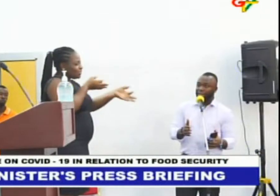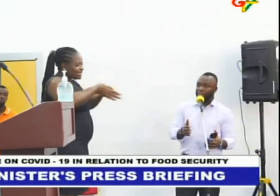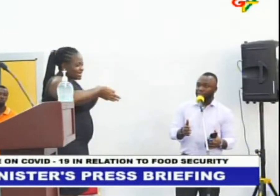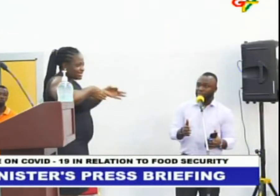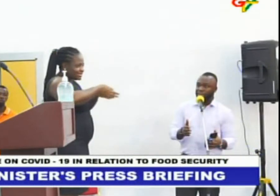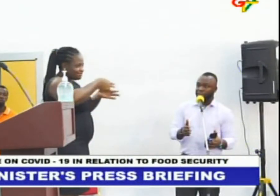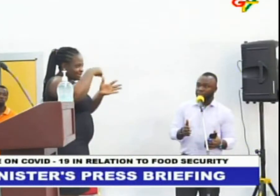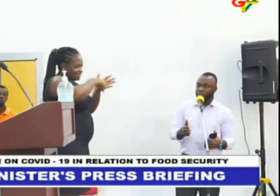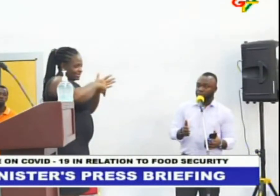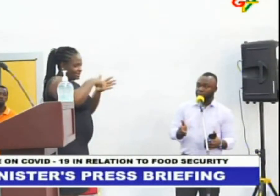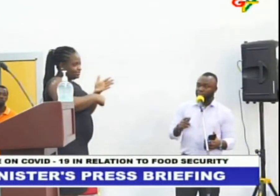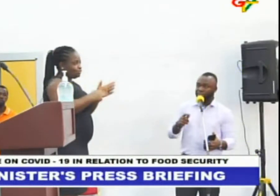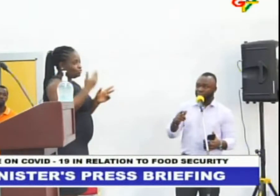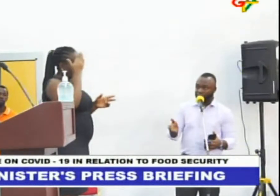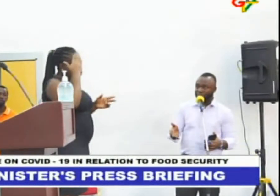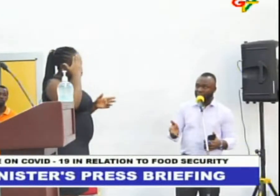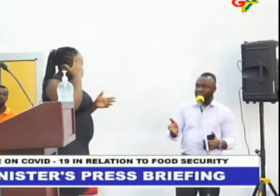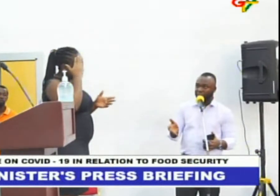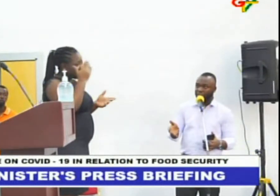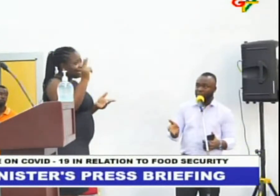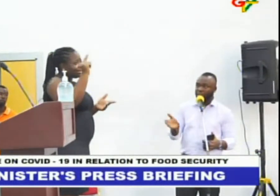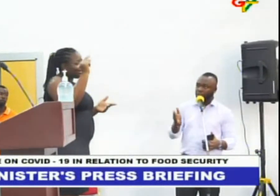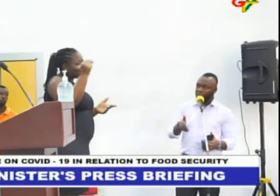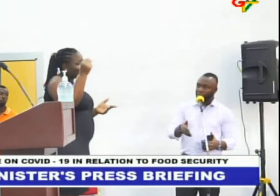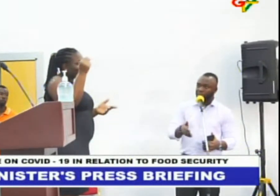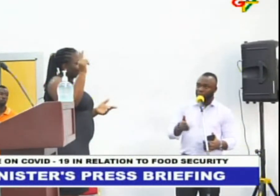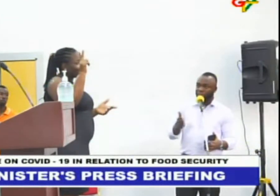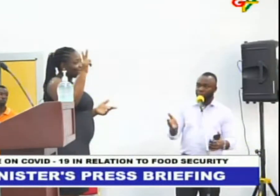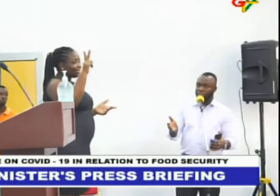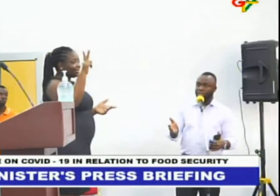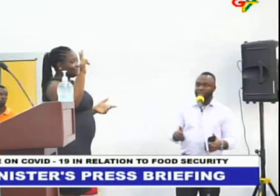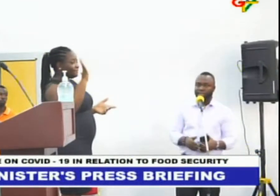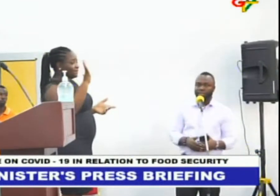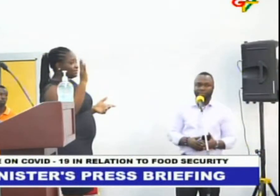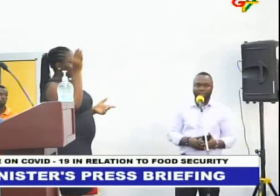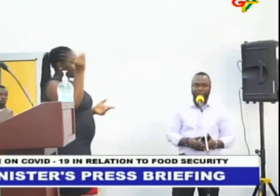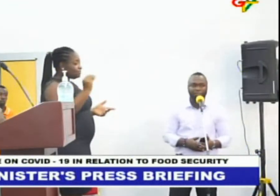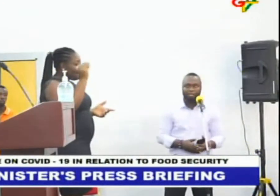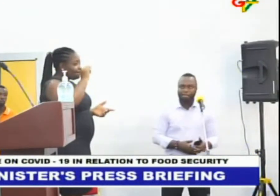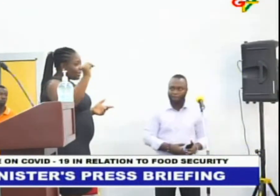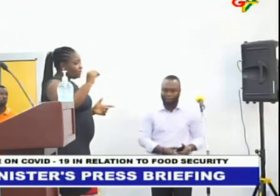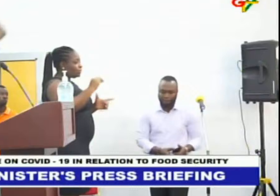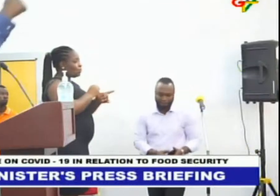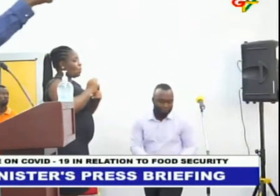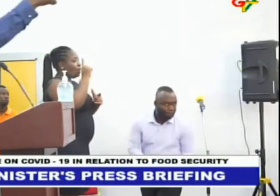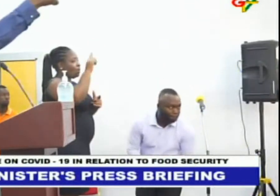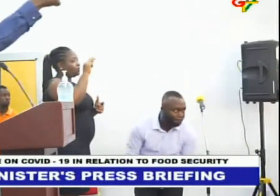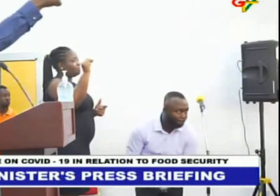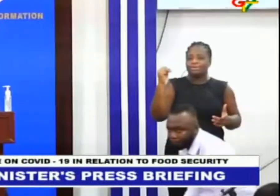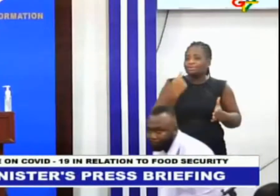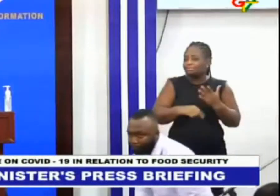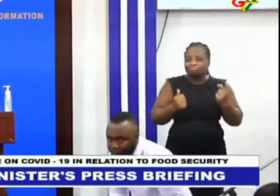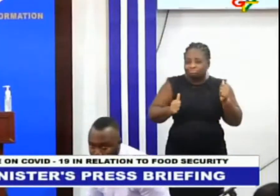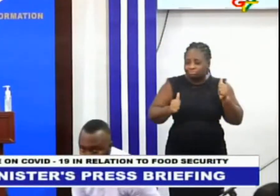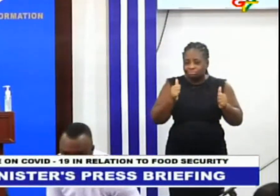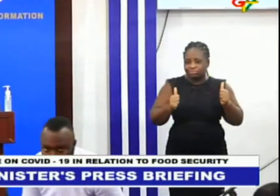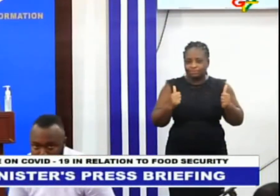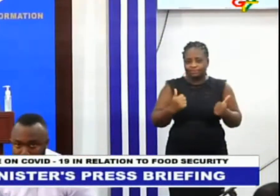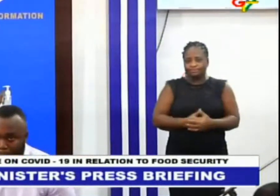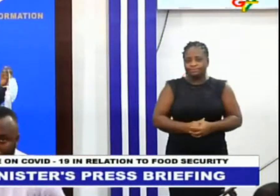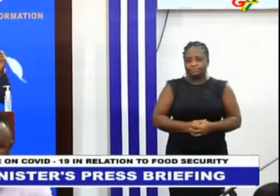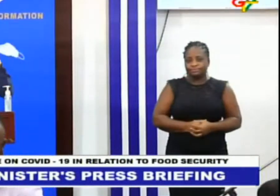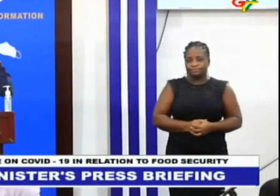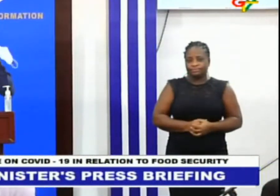this package he's talking about? Is it the 35 million, the 1 billion? What exactly? Thank you. Okay. Yes, the questions from the